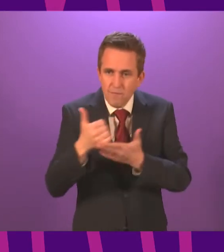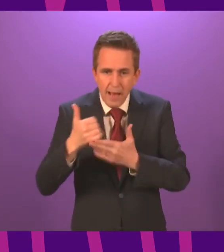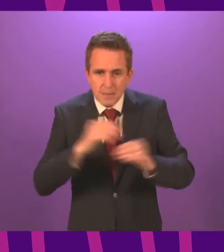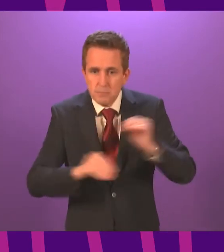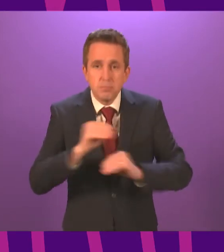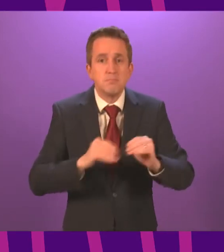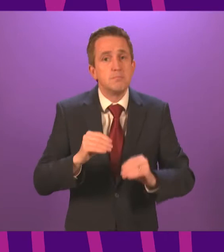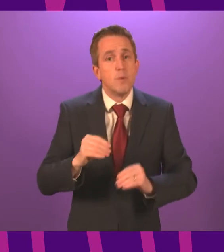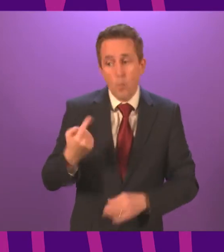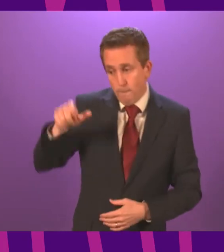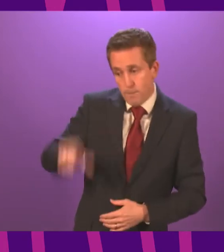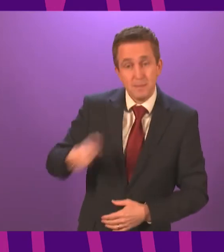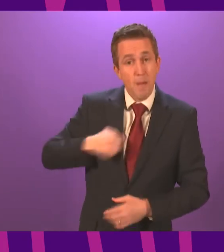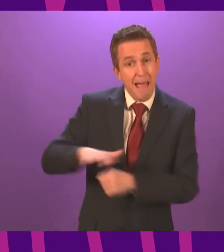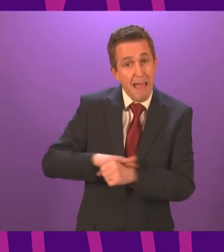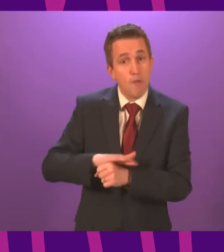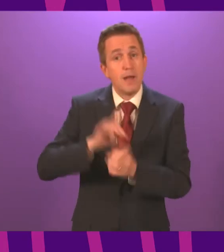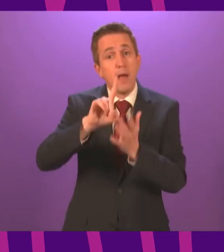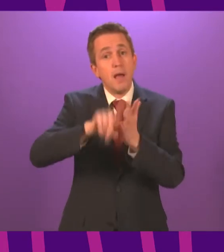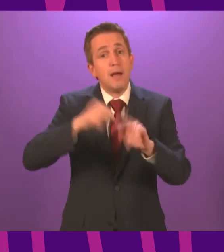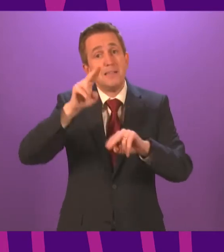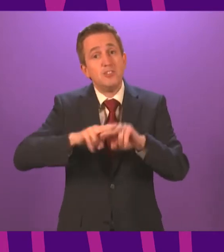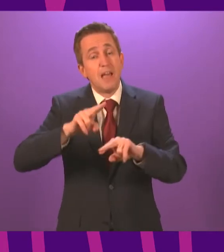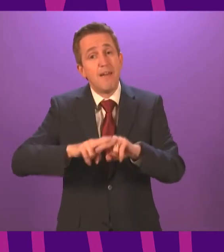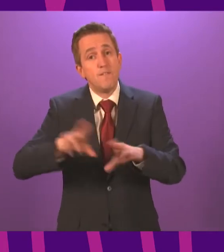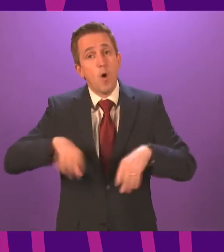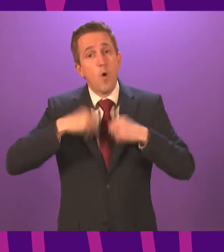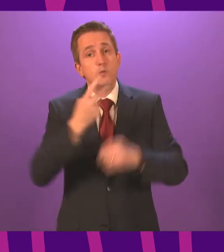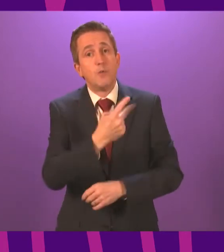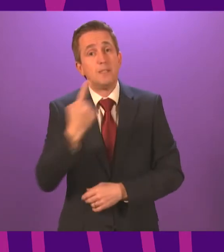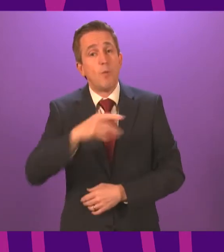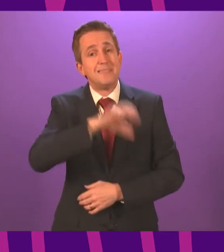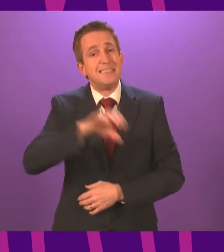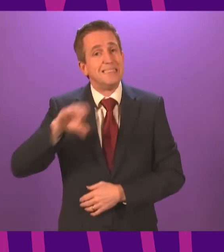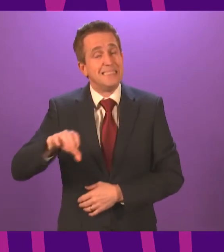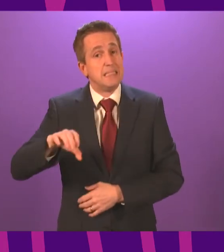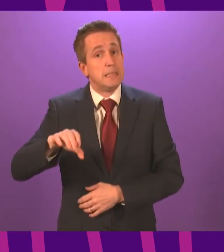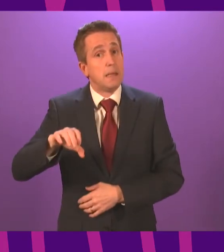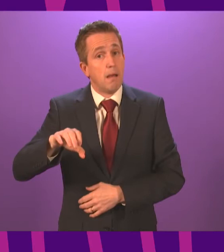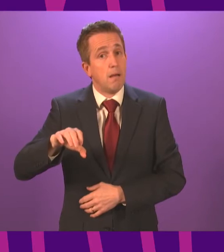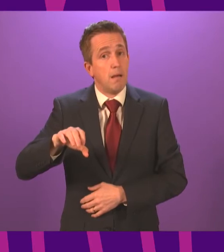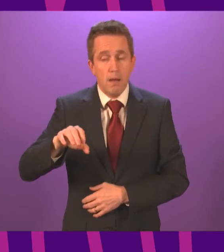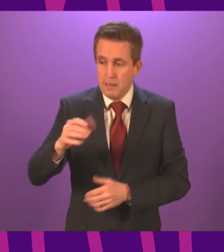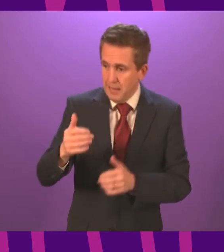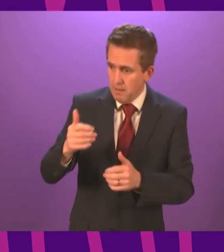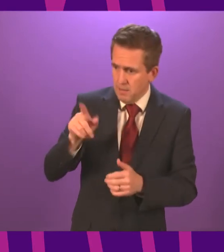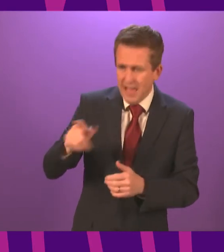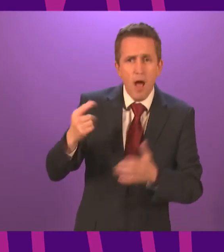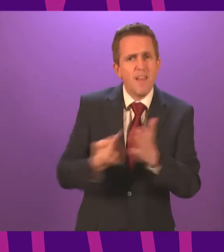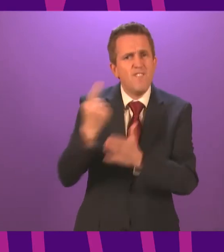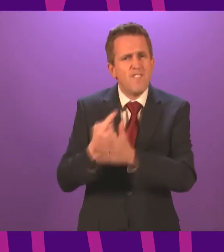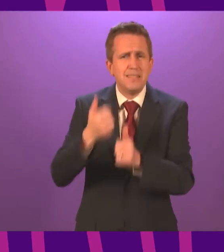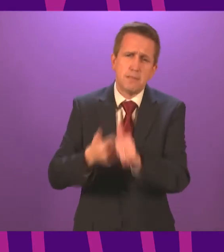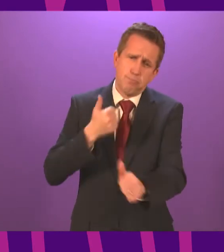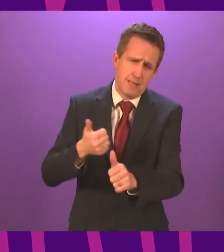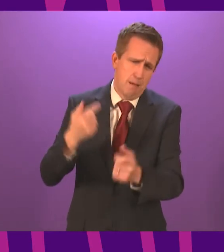my constituent, Jeff Crow. Jeff owns 21cc. It's an events company, a very successful events company that has been